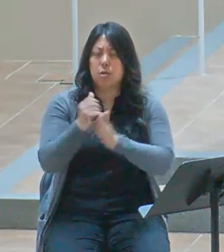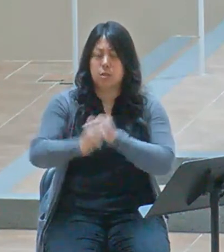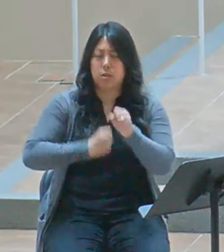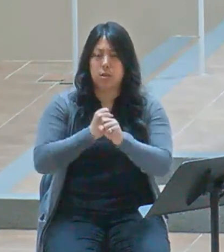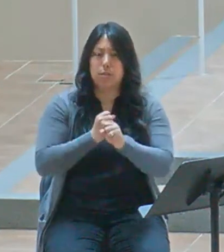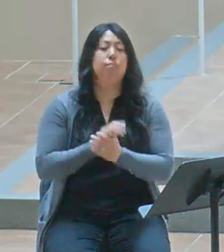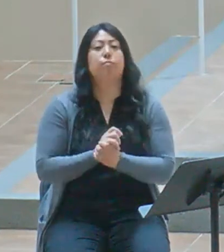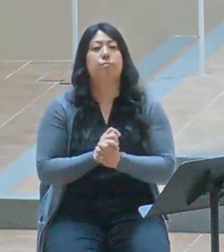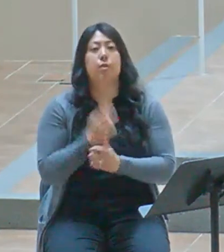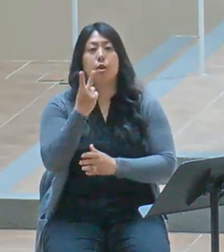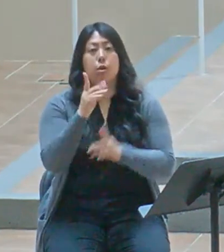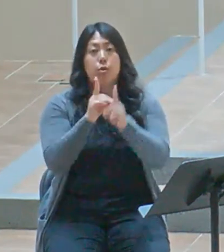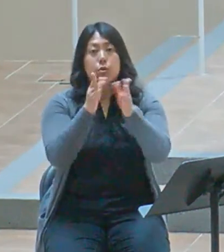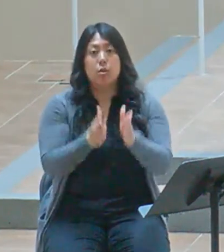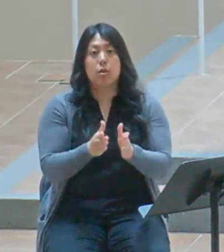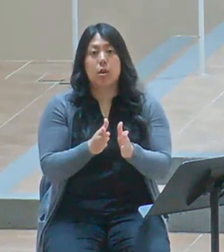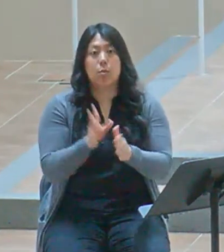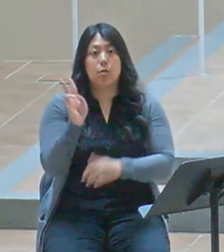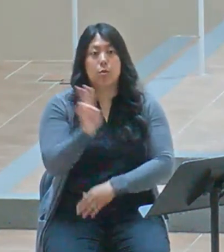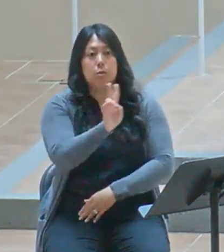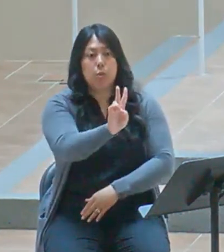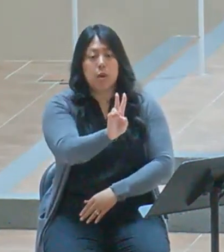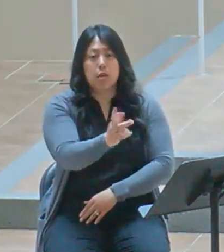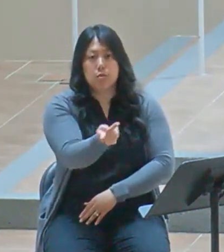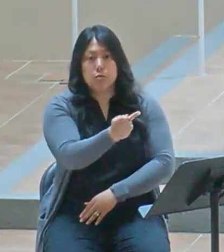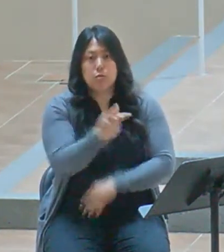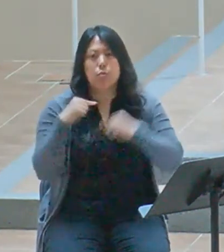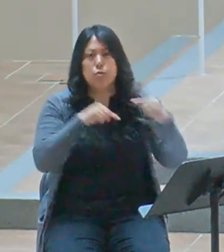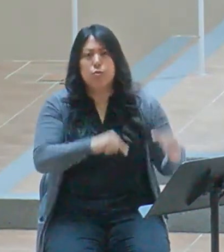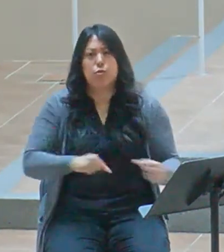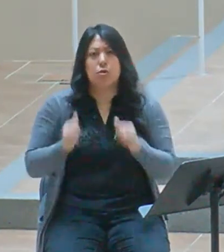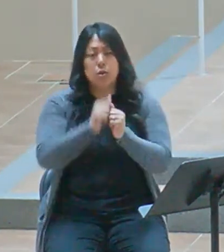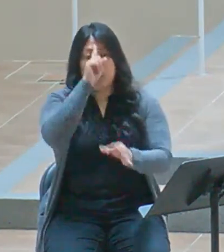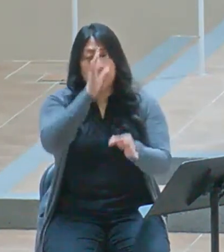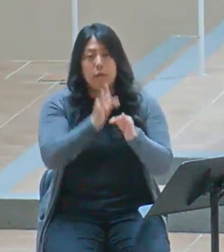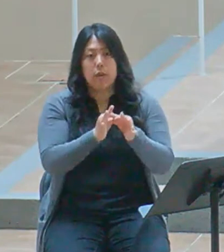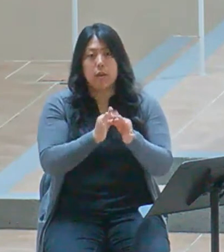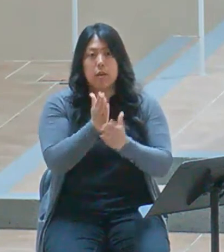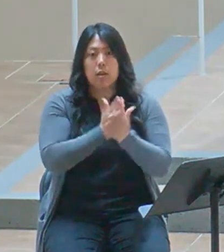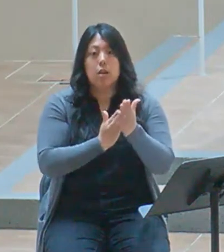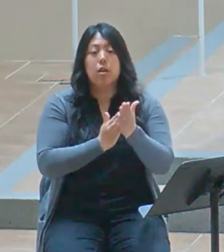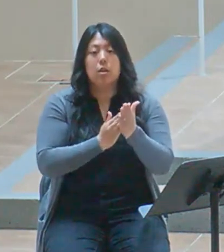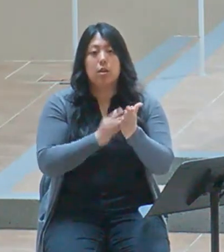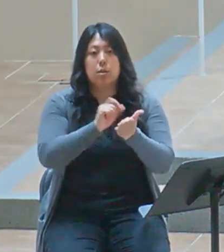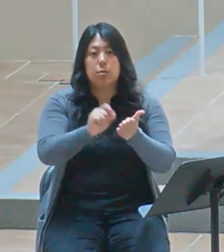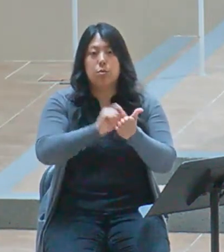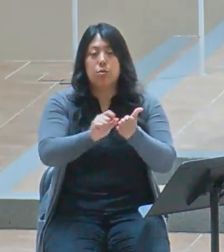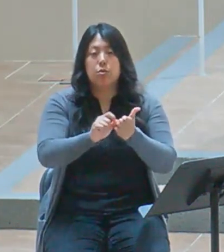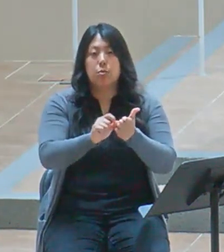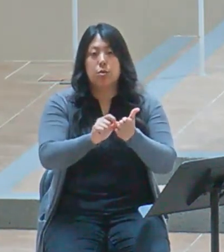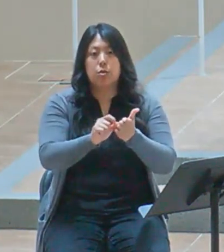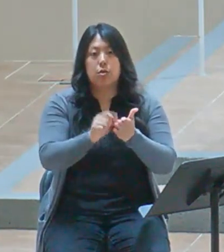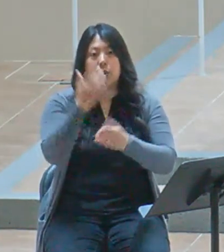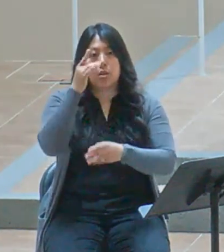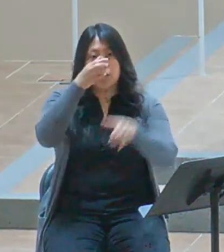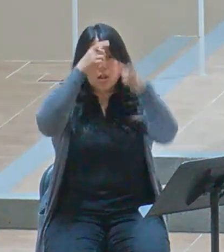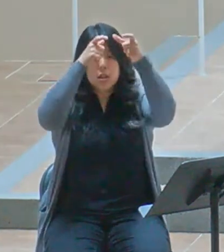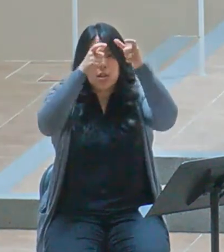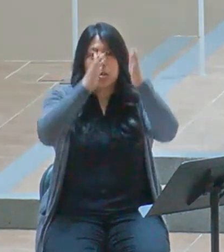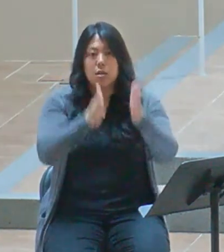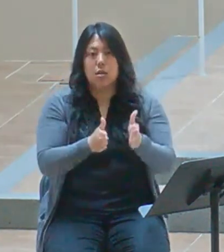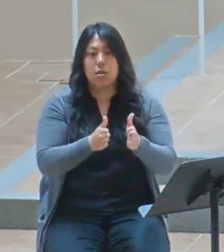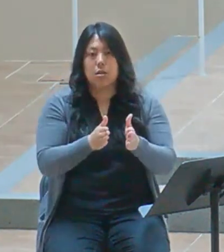journeyed and were struggling with their faith. Some scholars, scripture scholars, say that they had lost, those